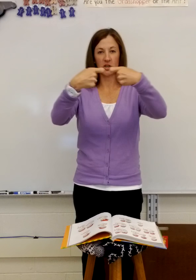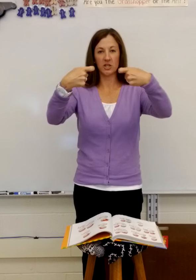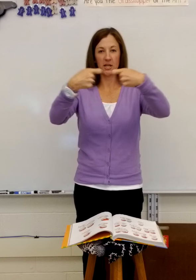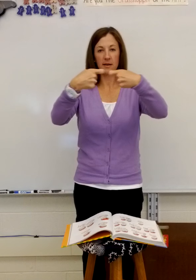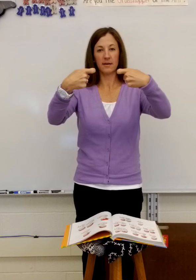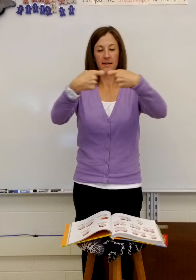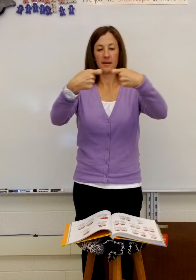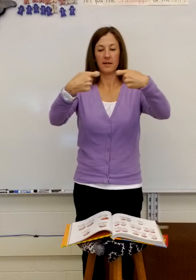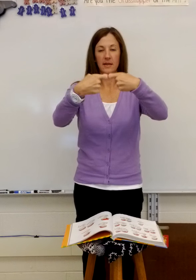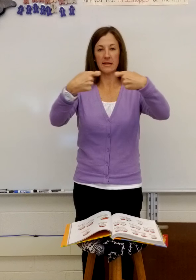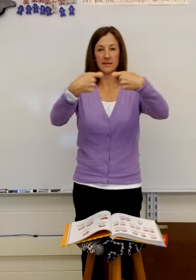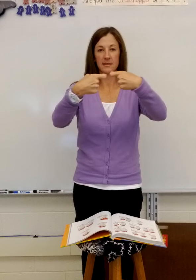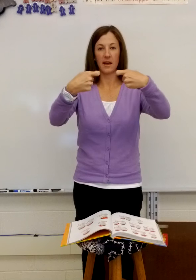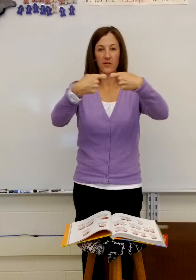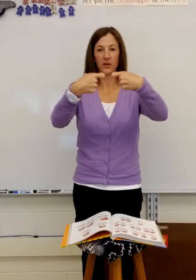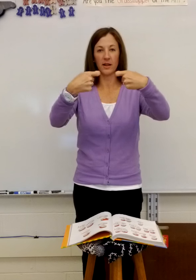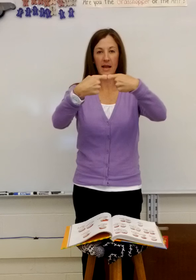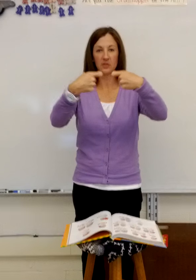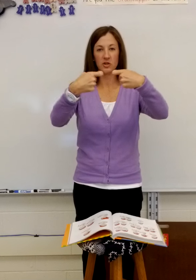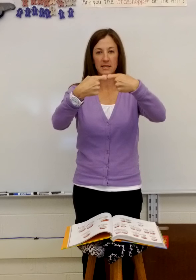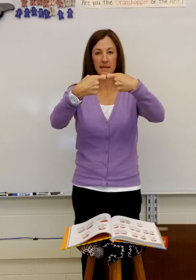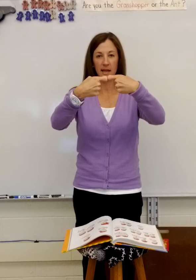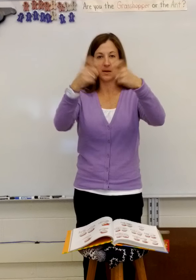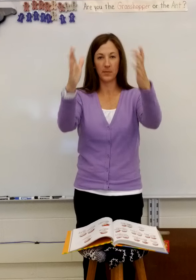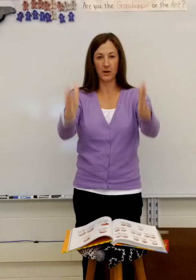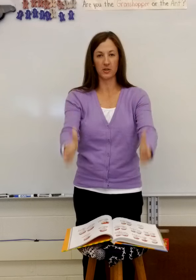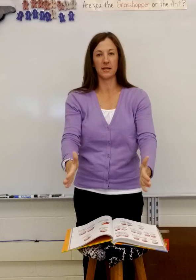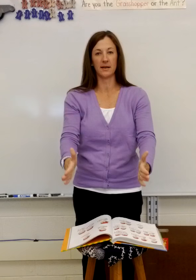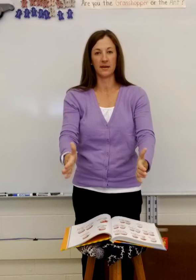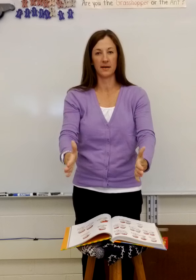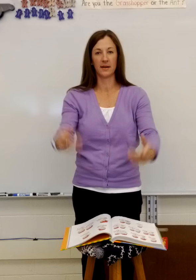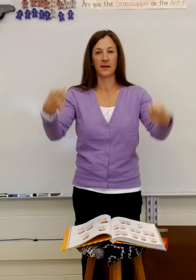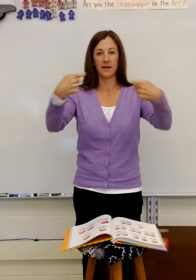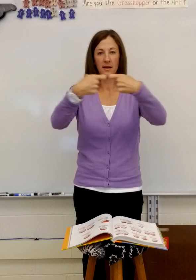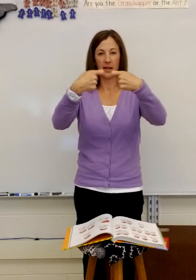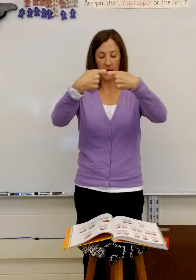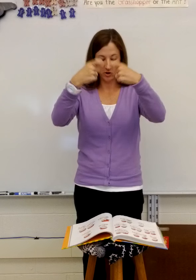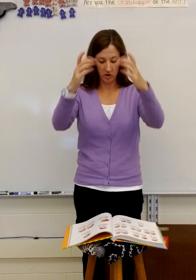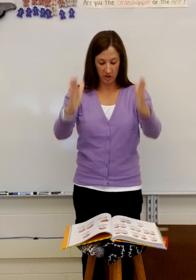Electrician, that's the sign for electricity person. Electrician.